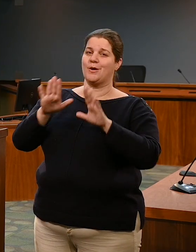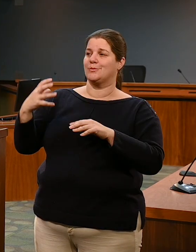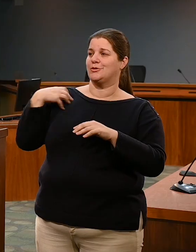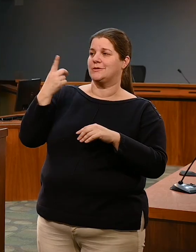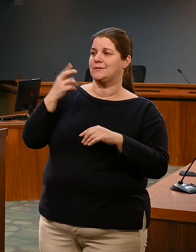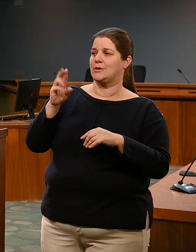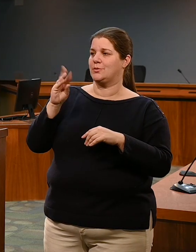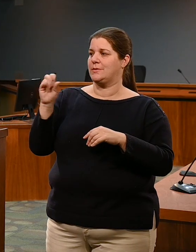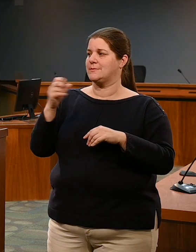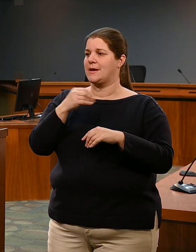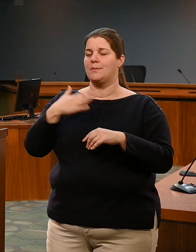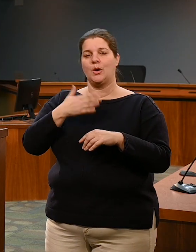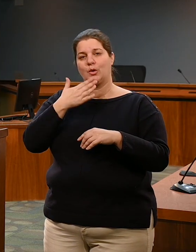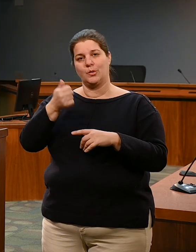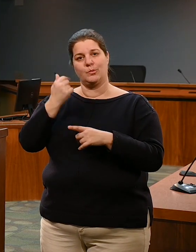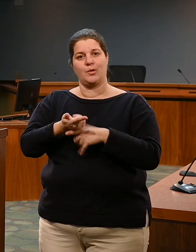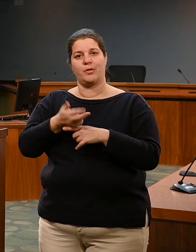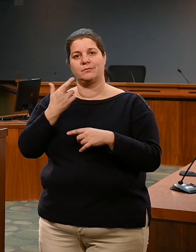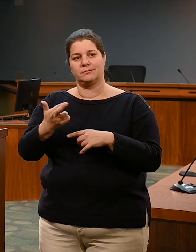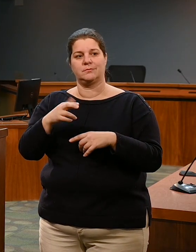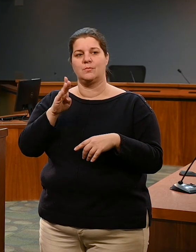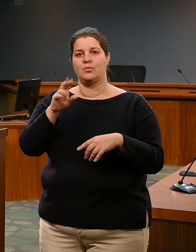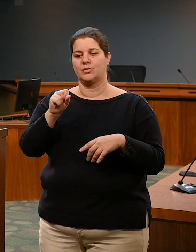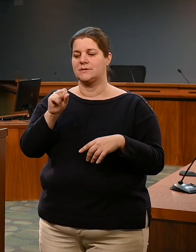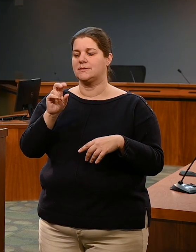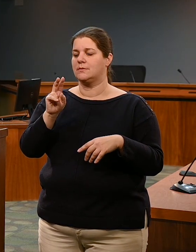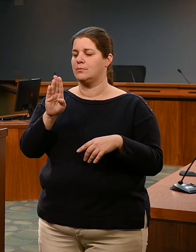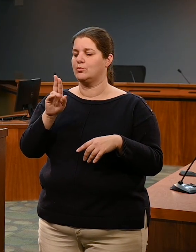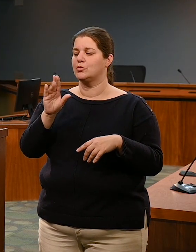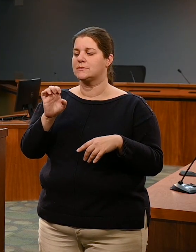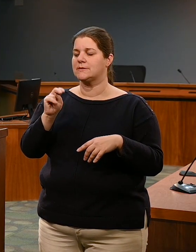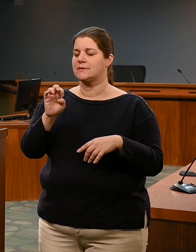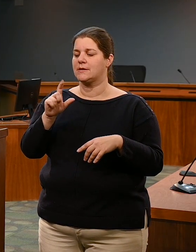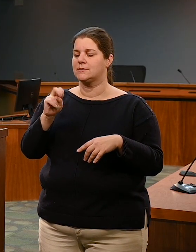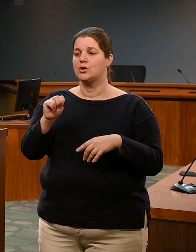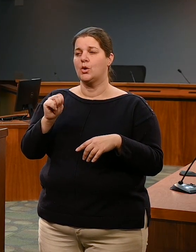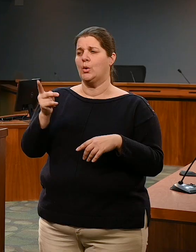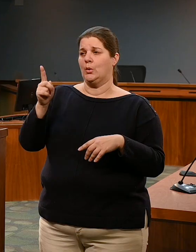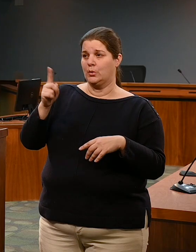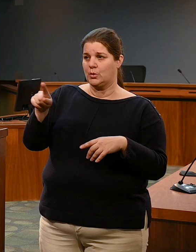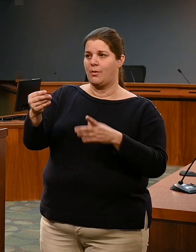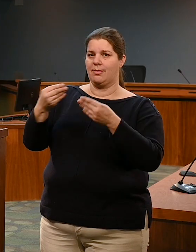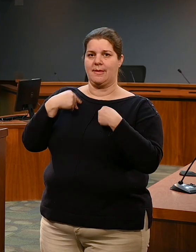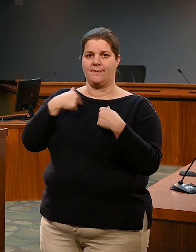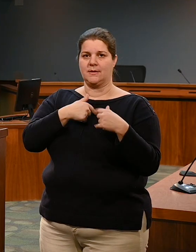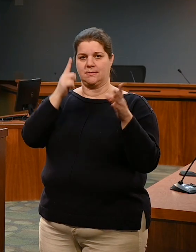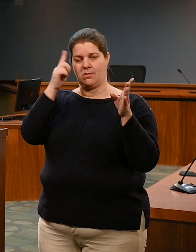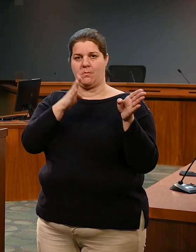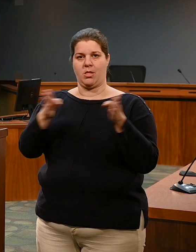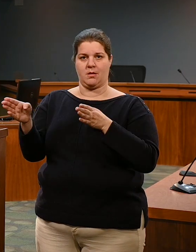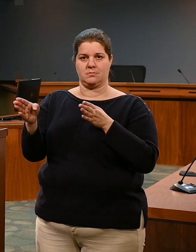Williams and my good brother Bruce Nelson, you all have given us a roadmap.